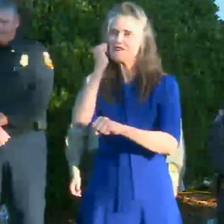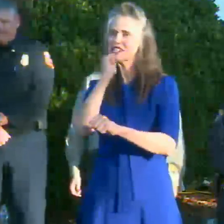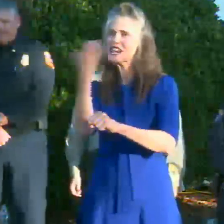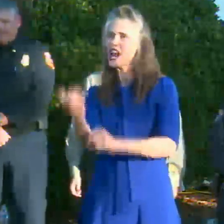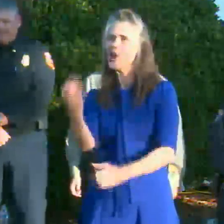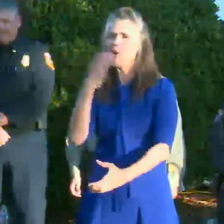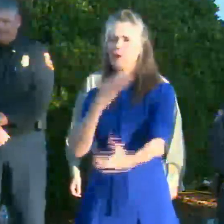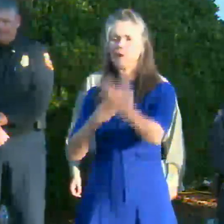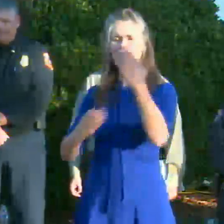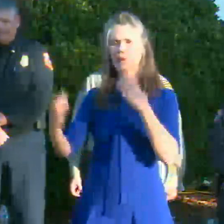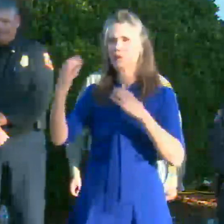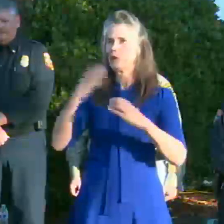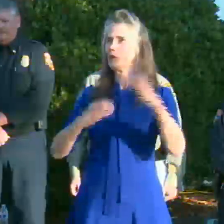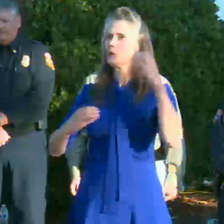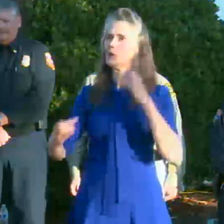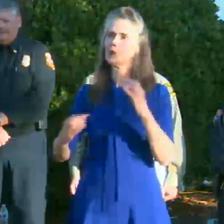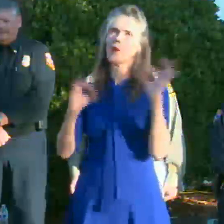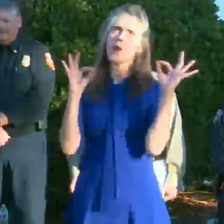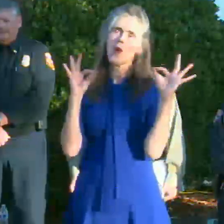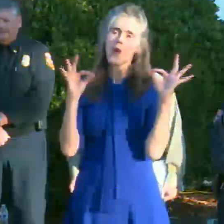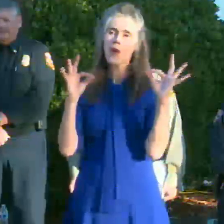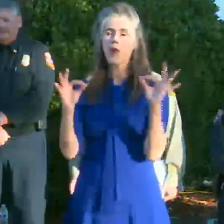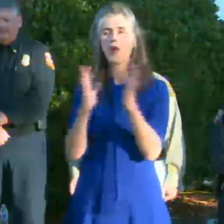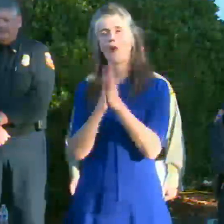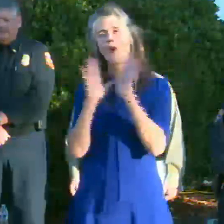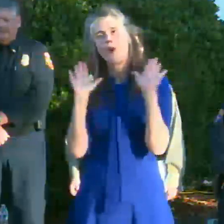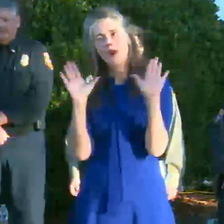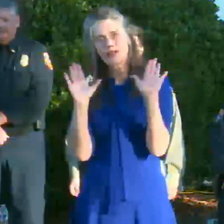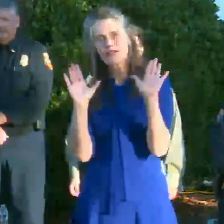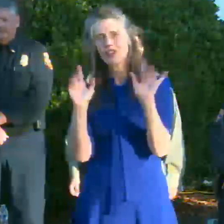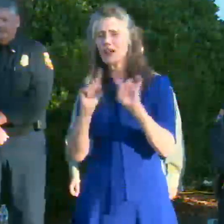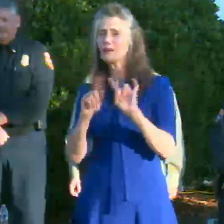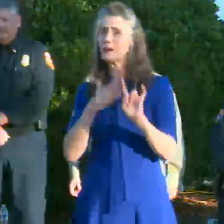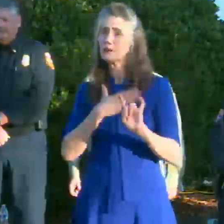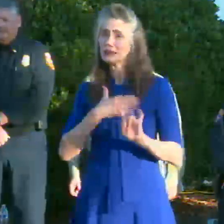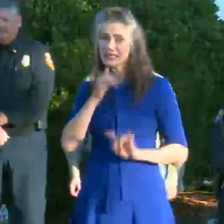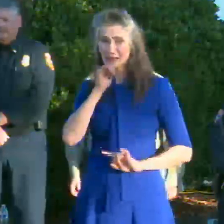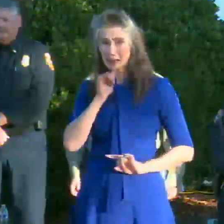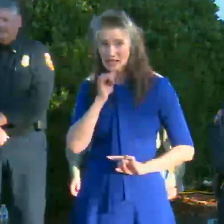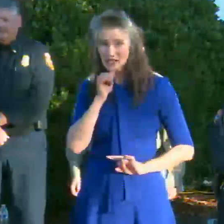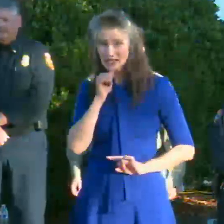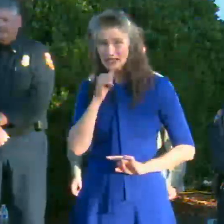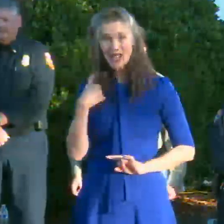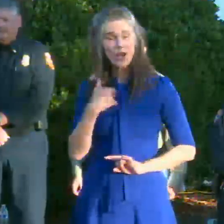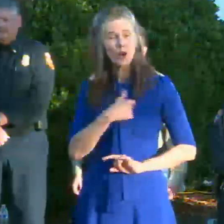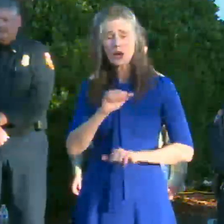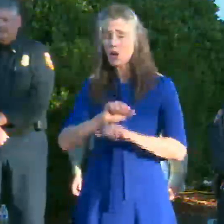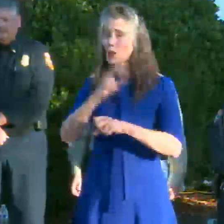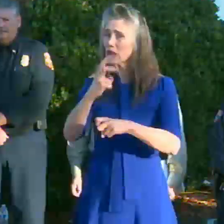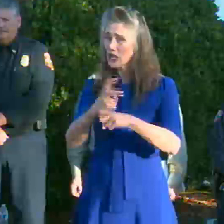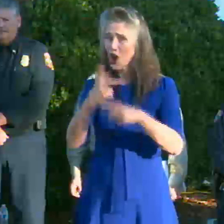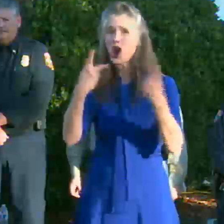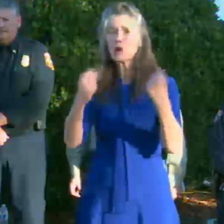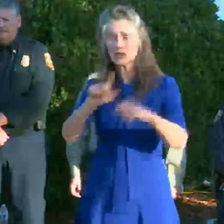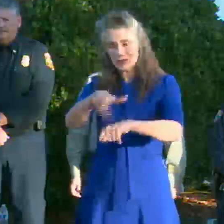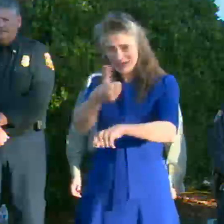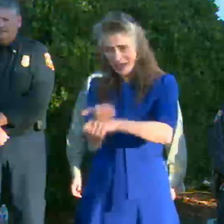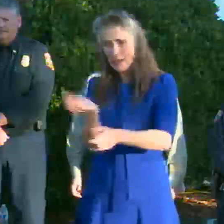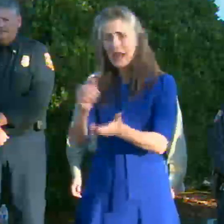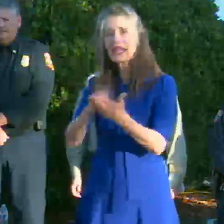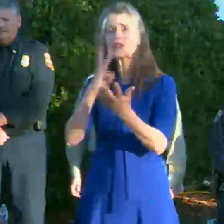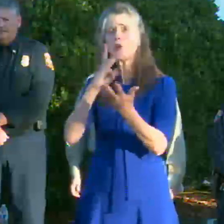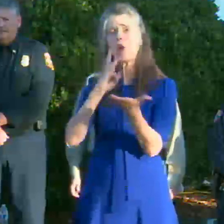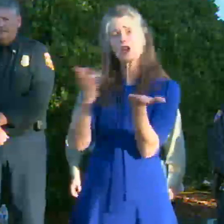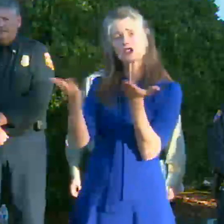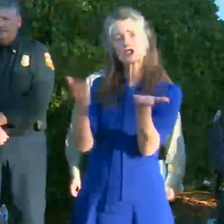to ask for the community's patience. We are working hard to reestablish water service to the area, but it will take time.